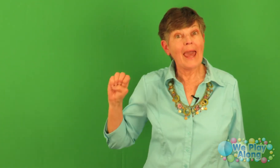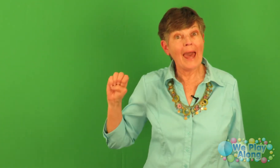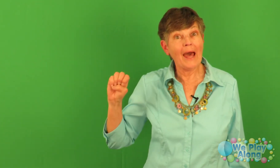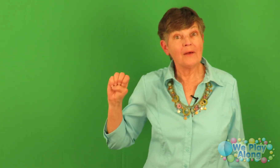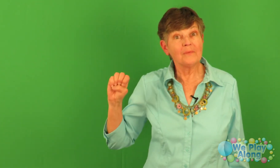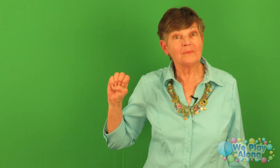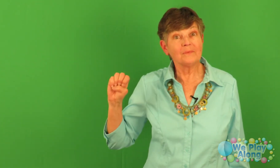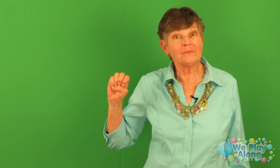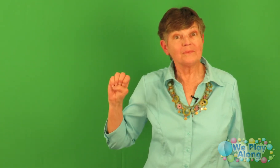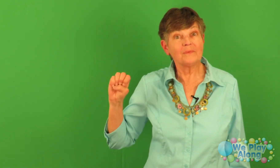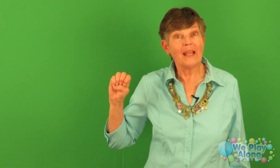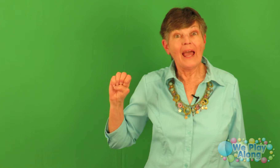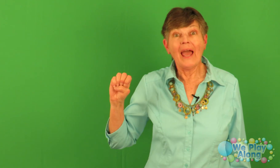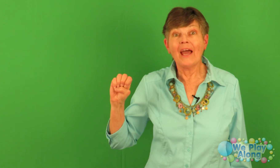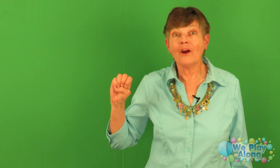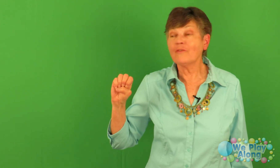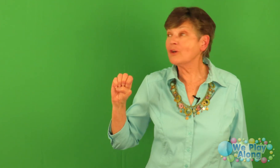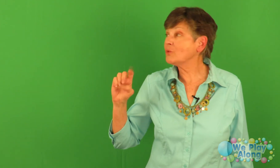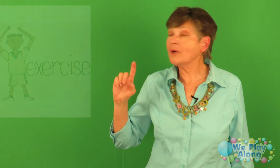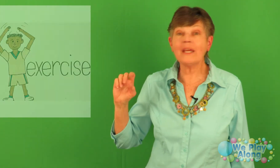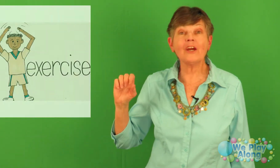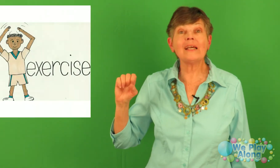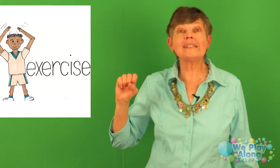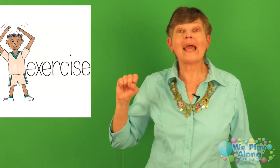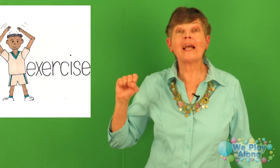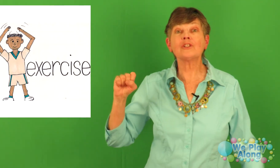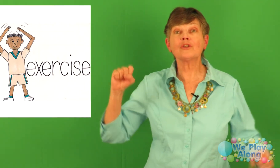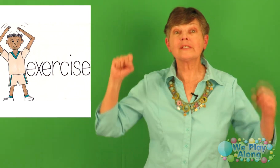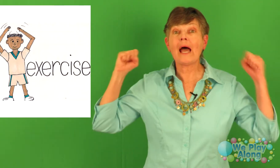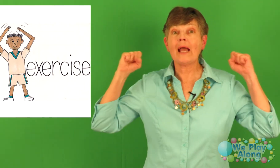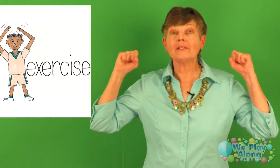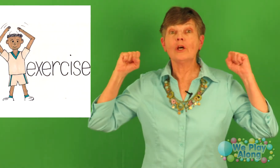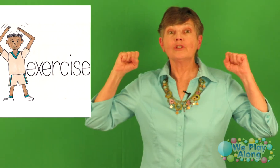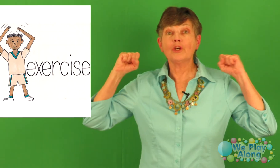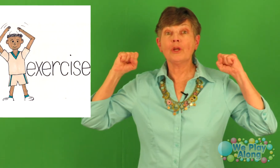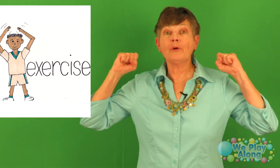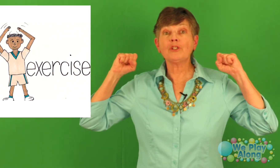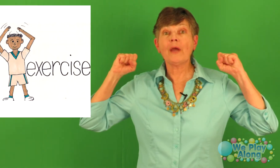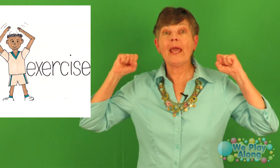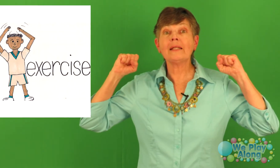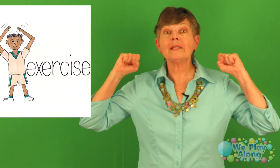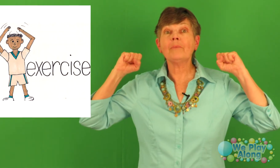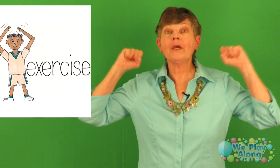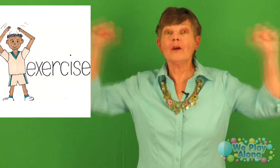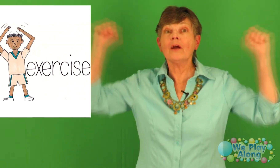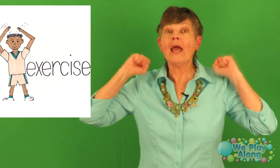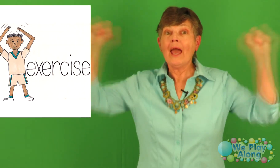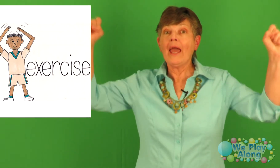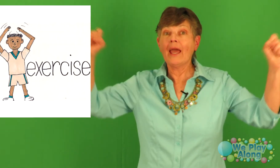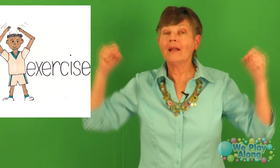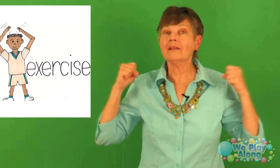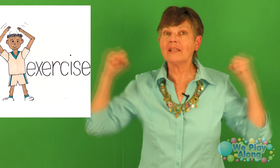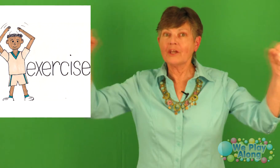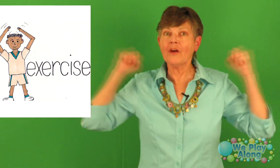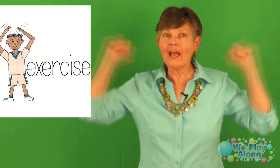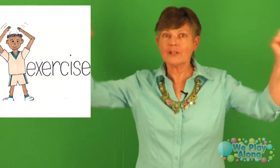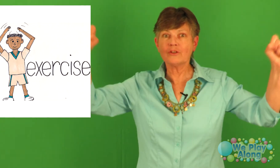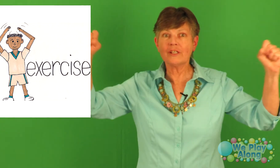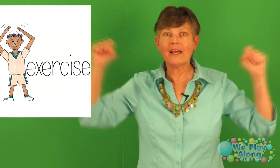Eh. And our first word here is exercise. So you're going to put your hands up here and it's like you're